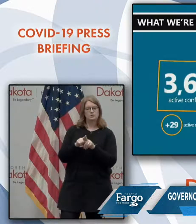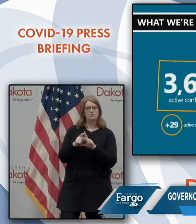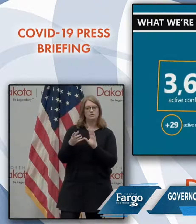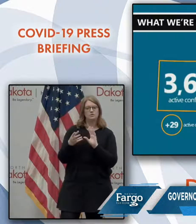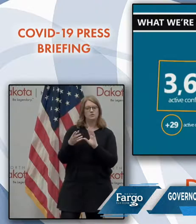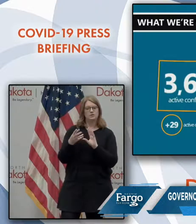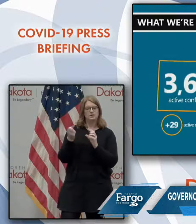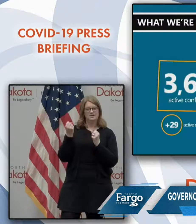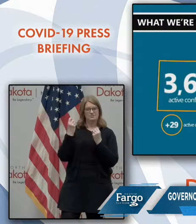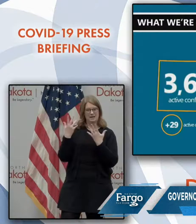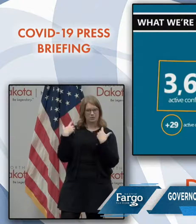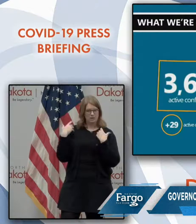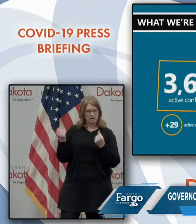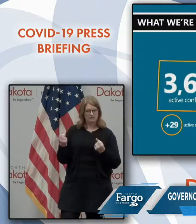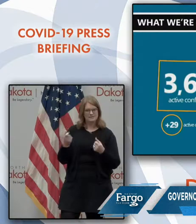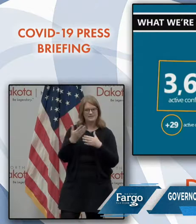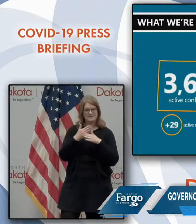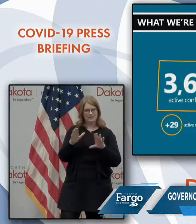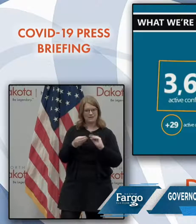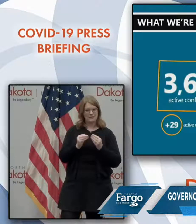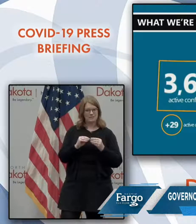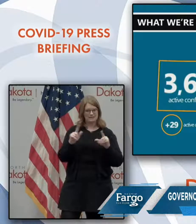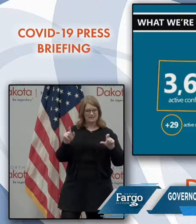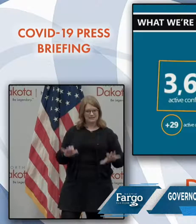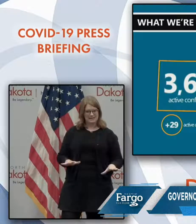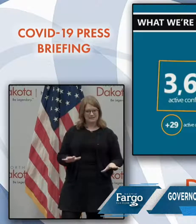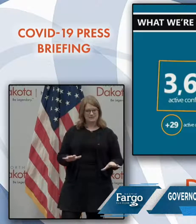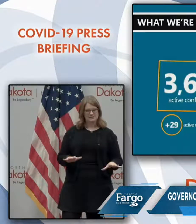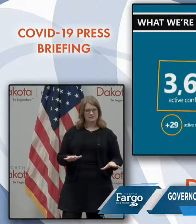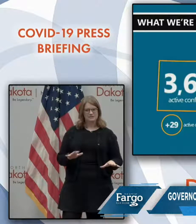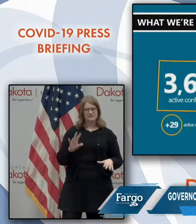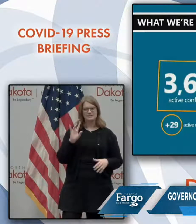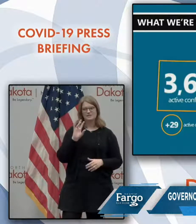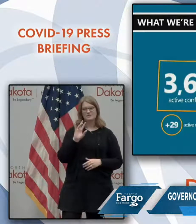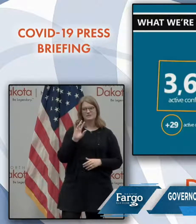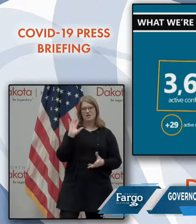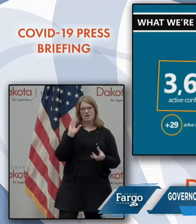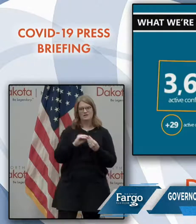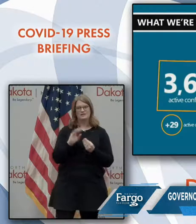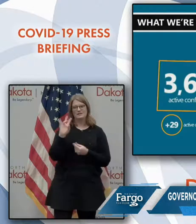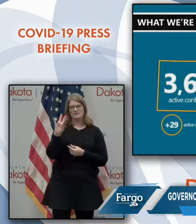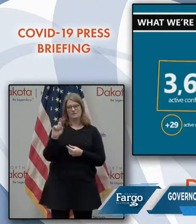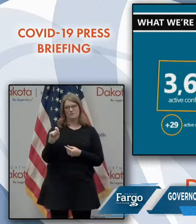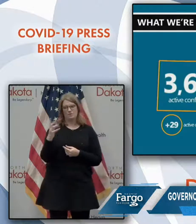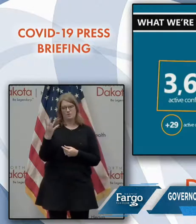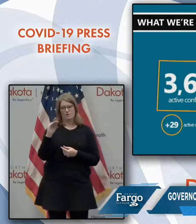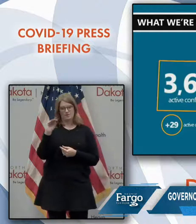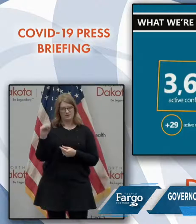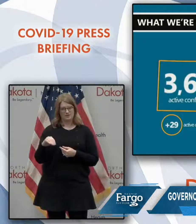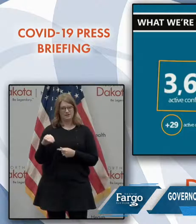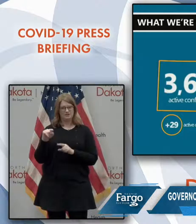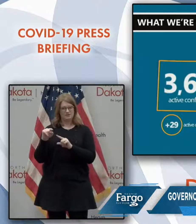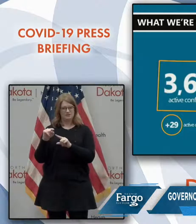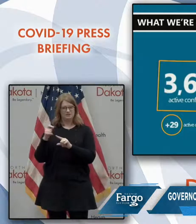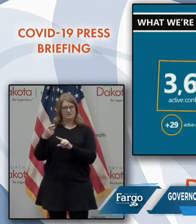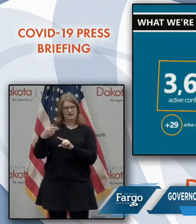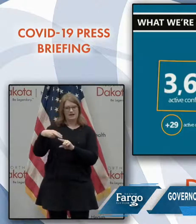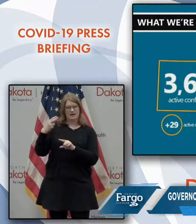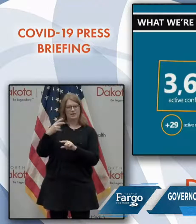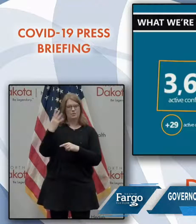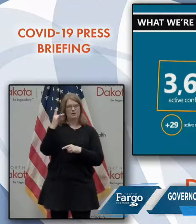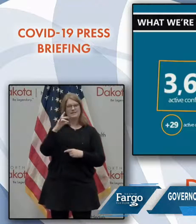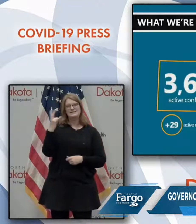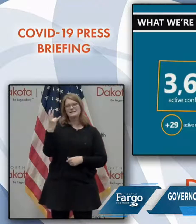recoveries. Divided by the number of tests we completed, that was a 7.4%. So that's slightly higher because that's a 7-day